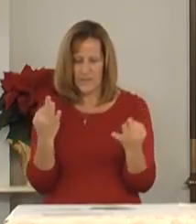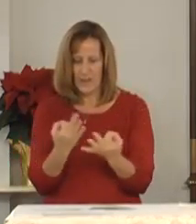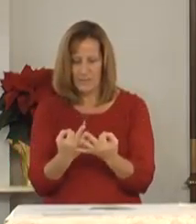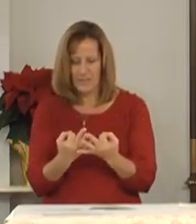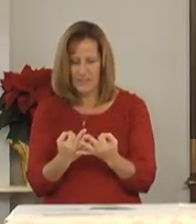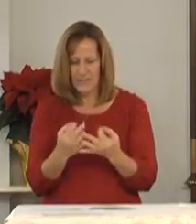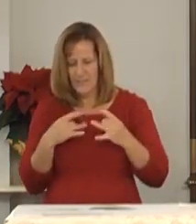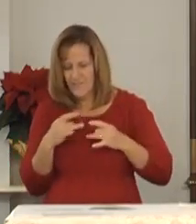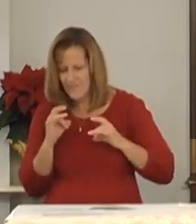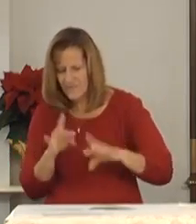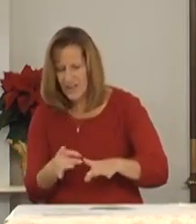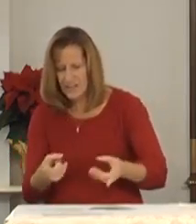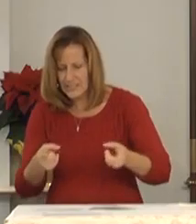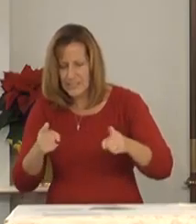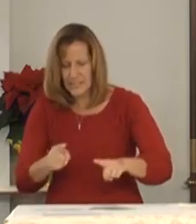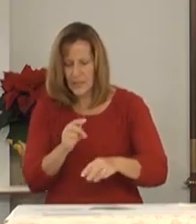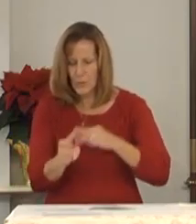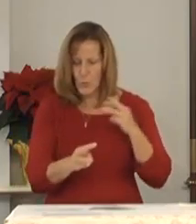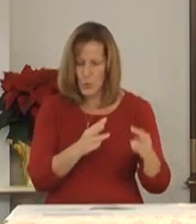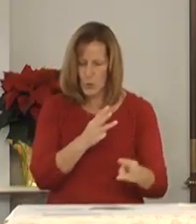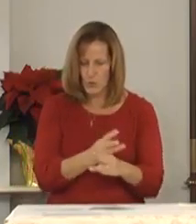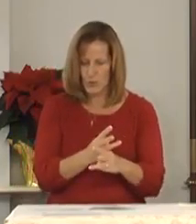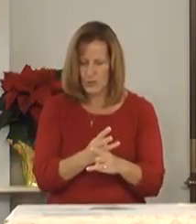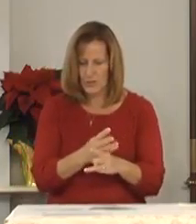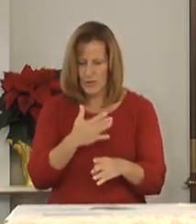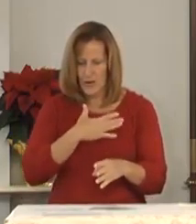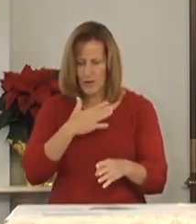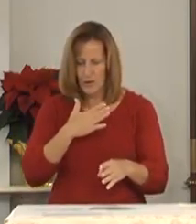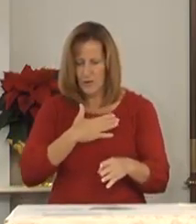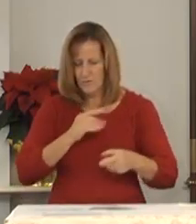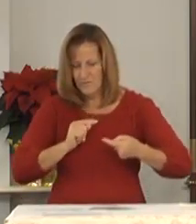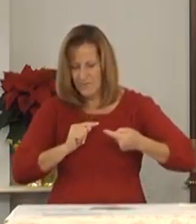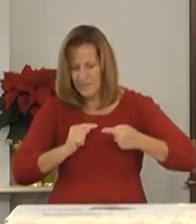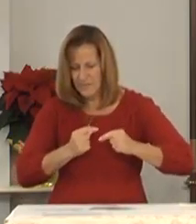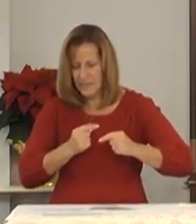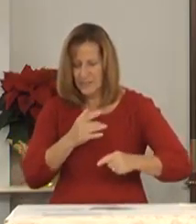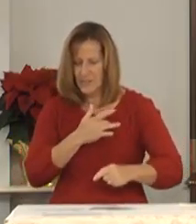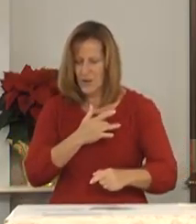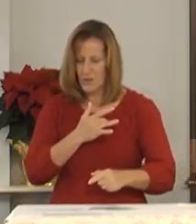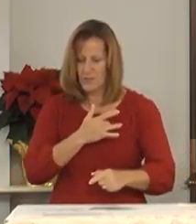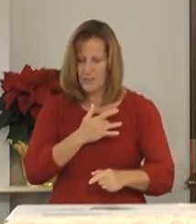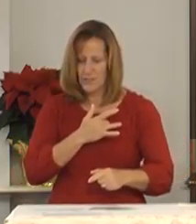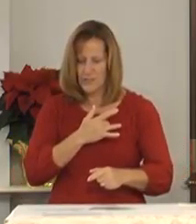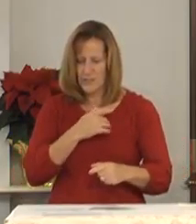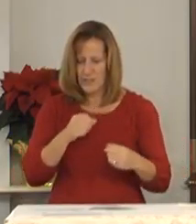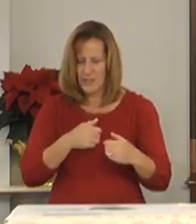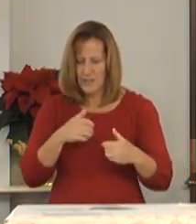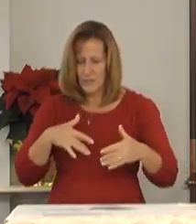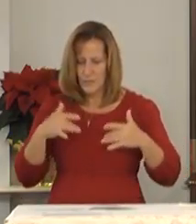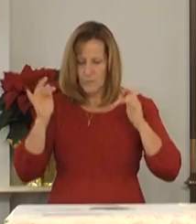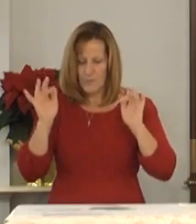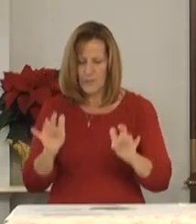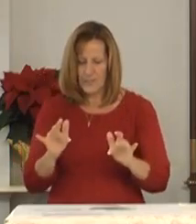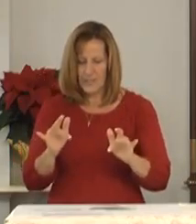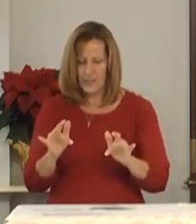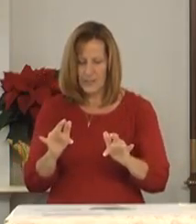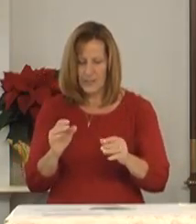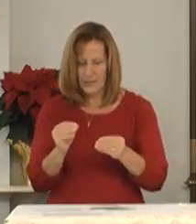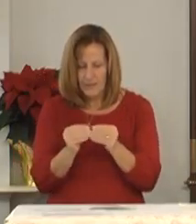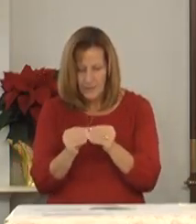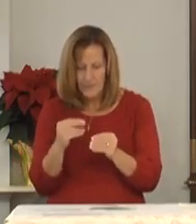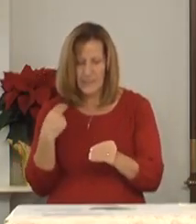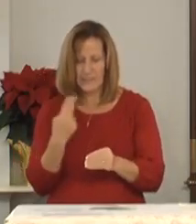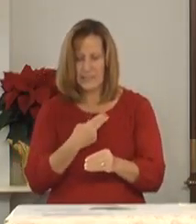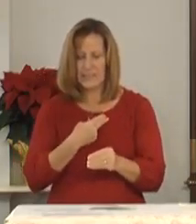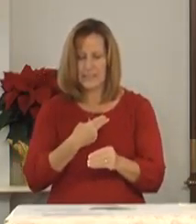families, violence in our world, our own conflicted hearts. In your mercy,